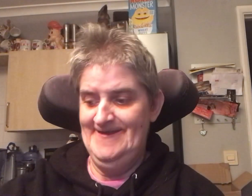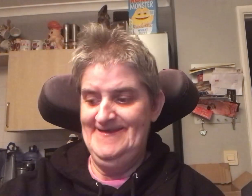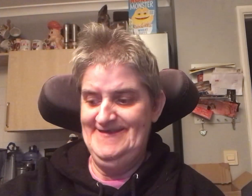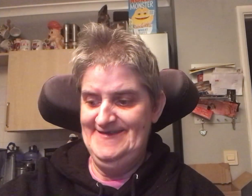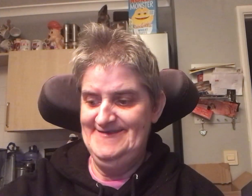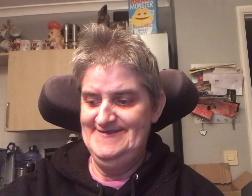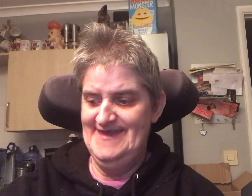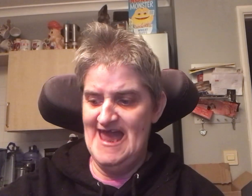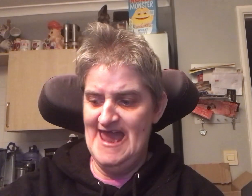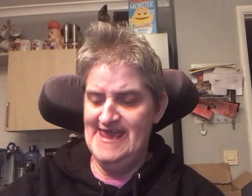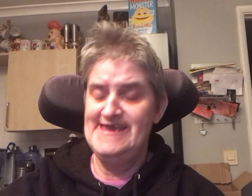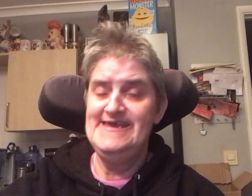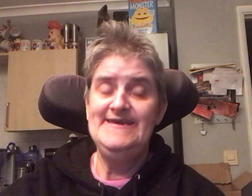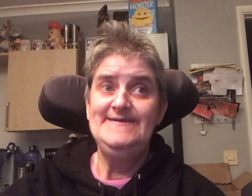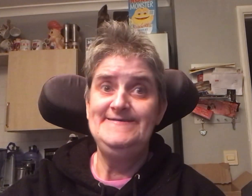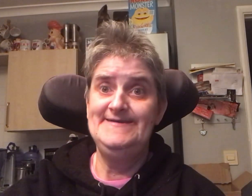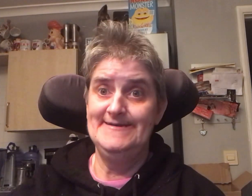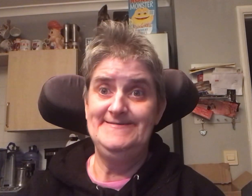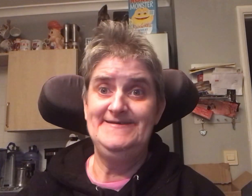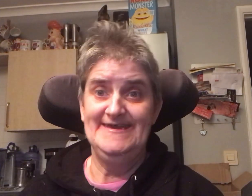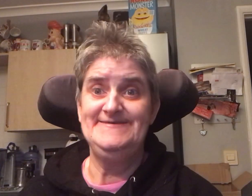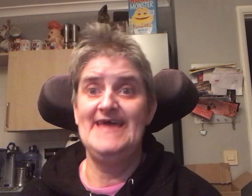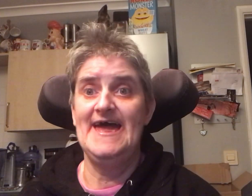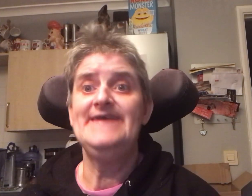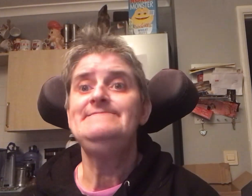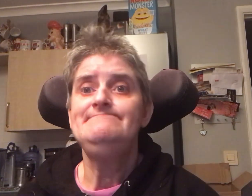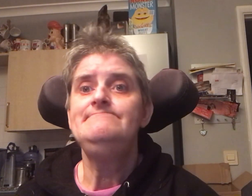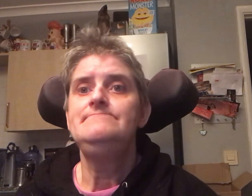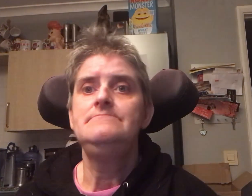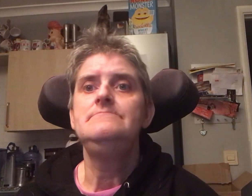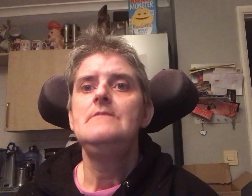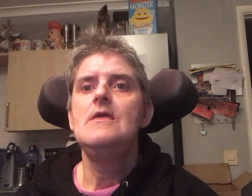Christmas Day, so Sunday,